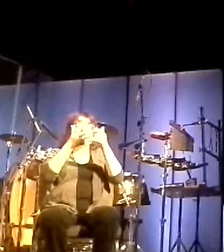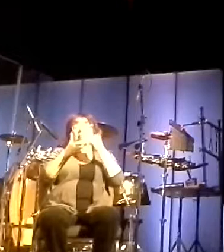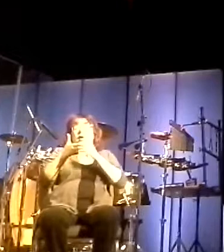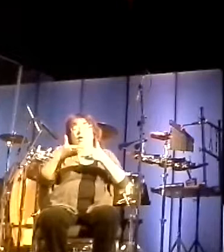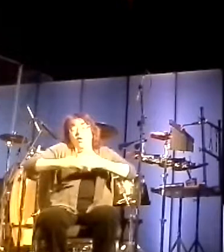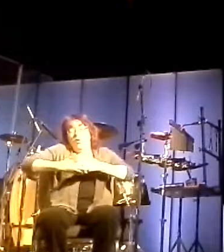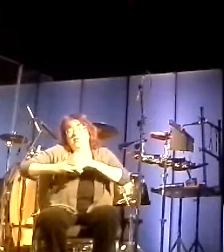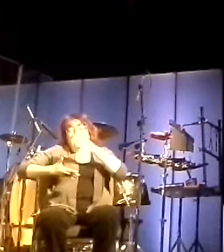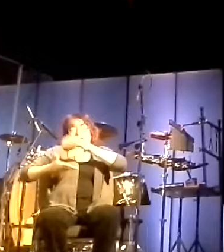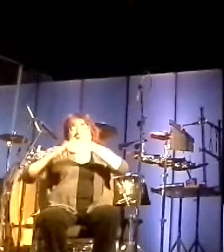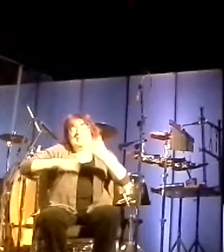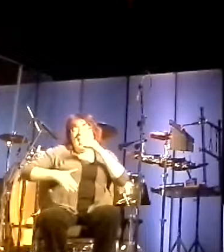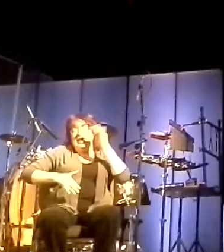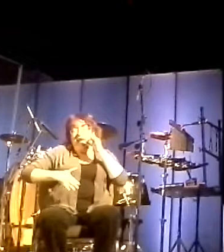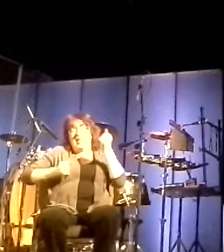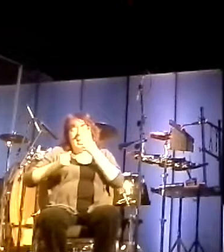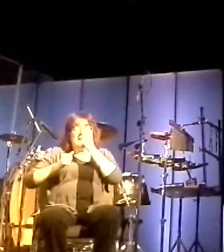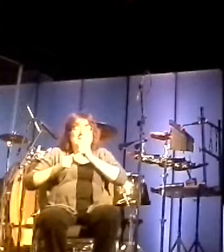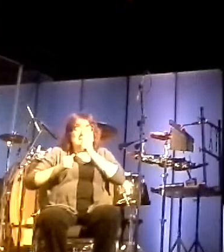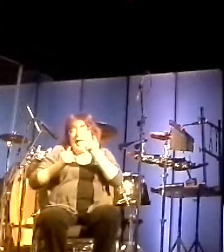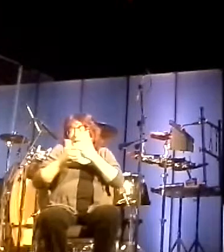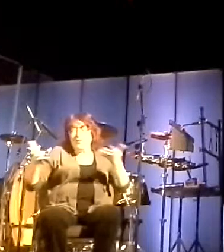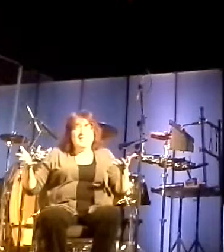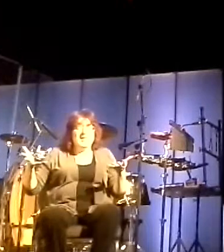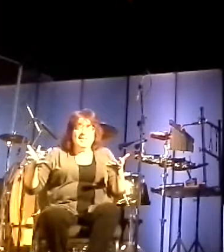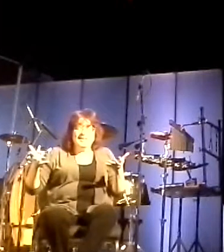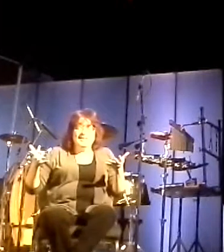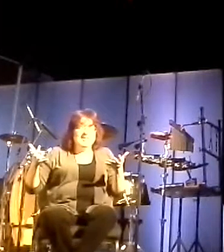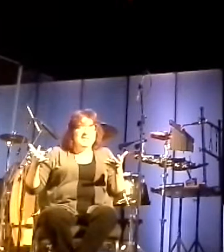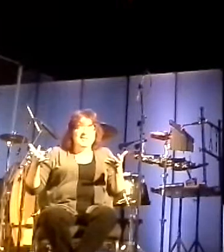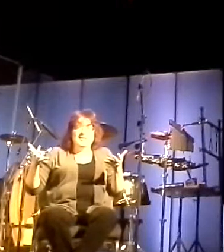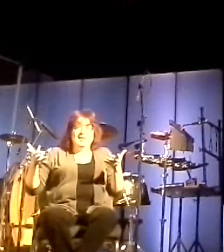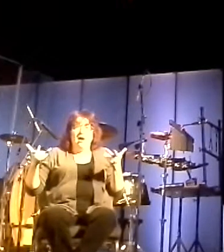girl holding a dead cat. I can get through all things, you know?